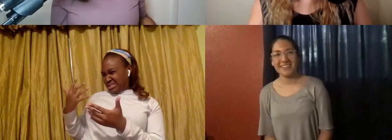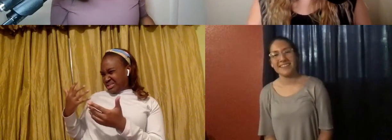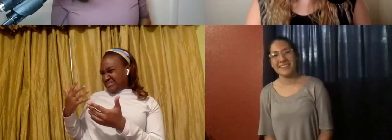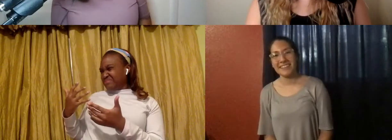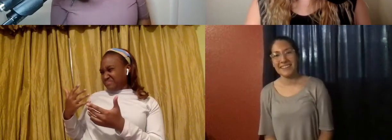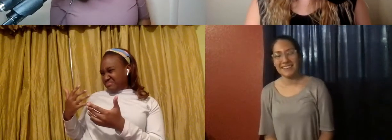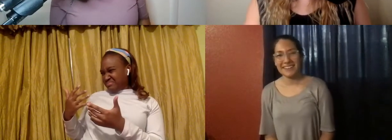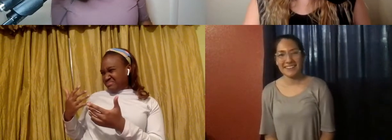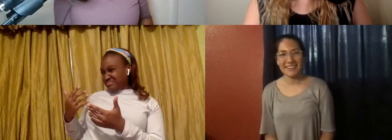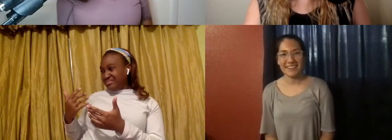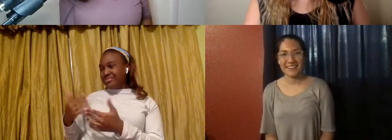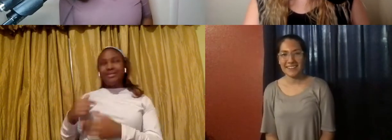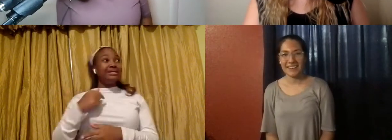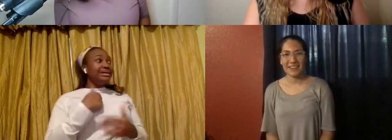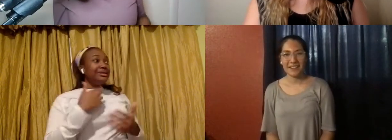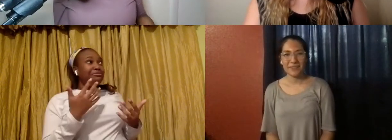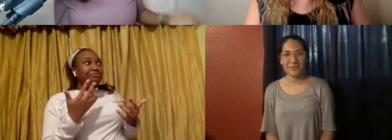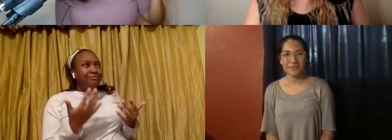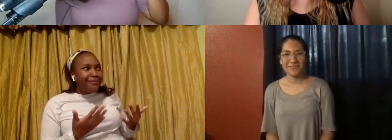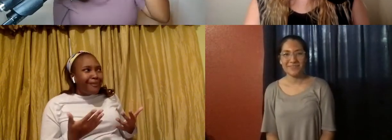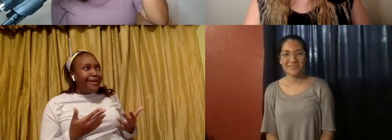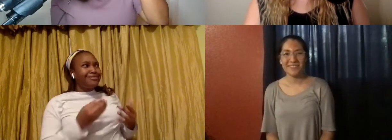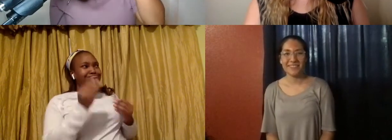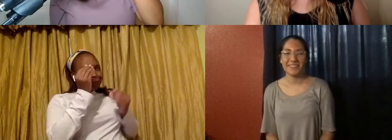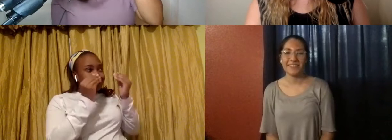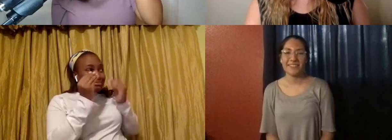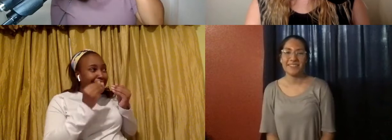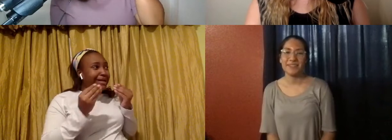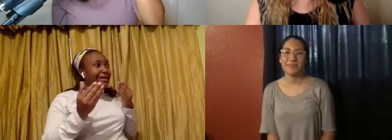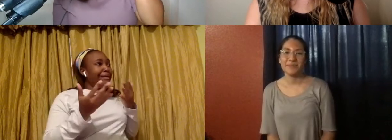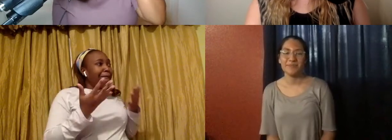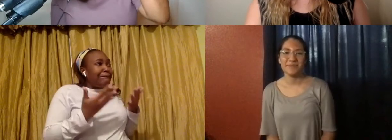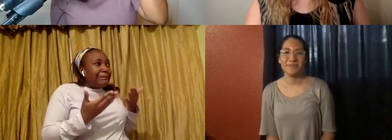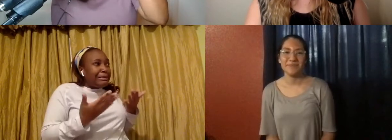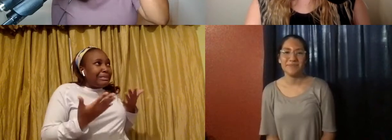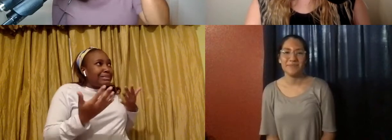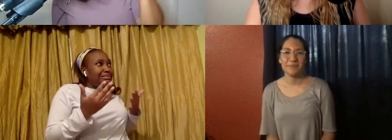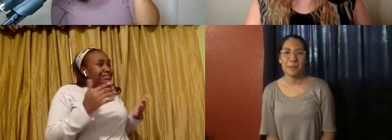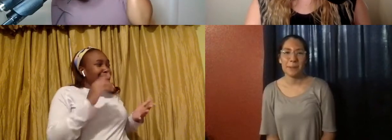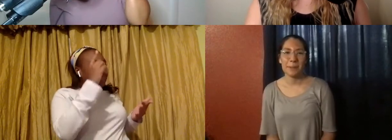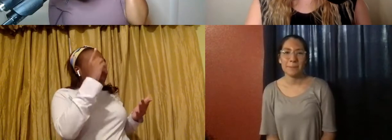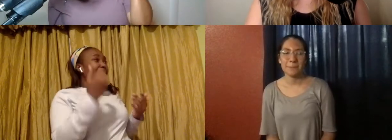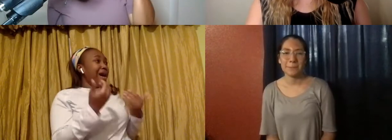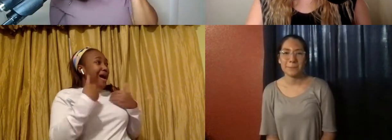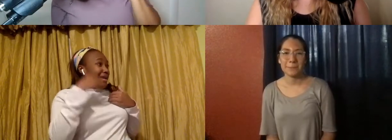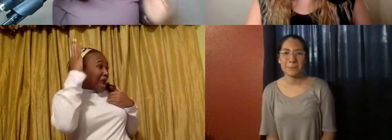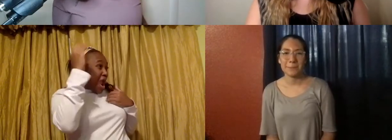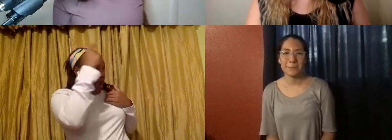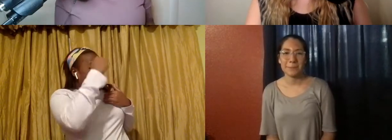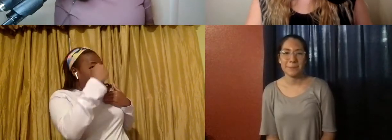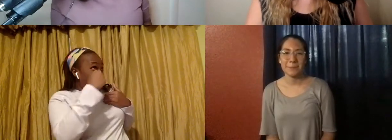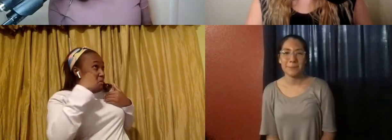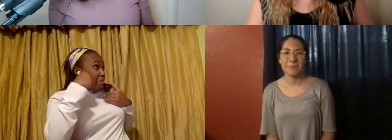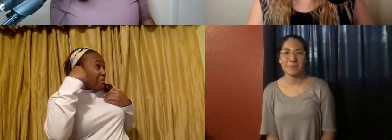like, what? Like, it's like makeup, you know? And I'm like, oh, I probably got like some weird little side bangs that I cut that summer or something. And I'm like, what? Like,